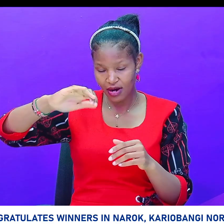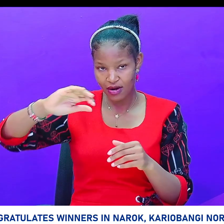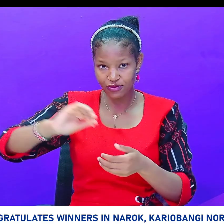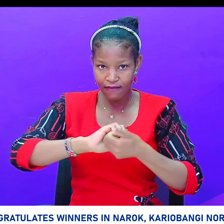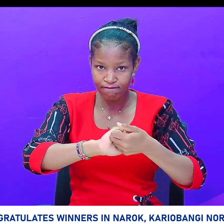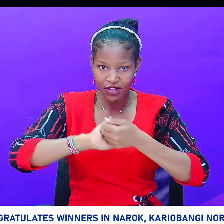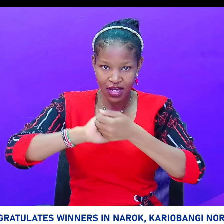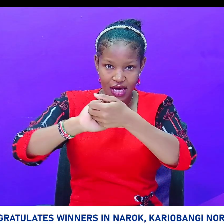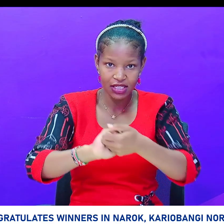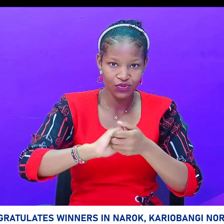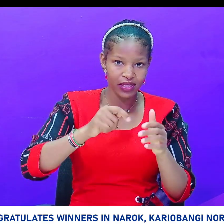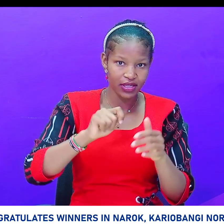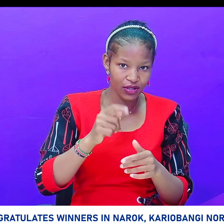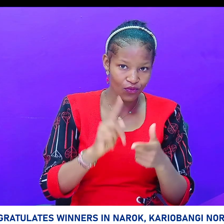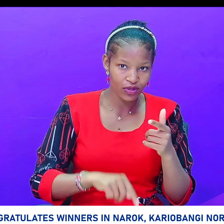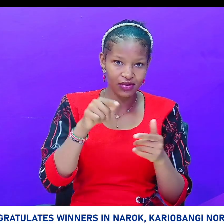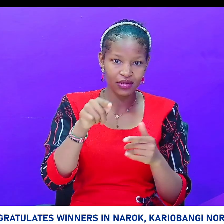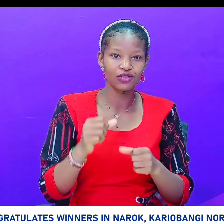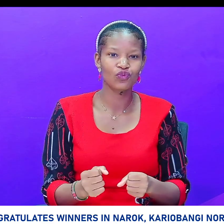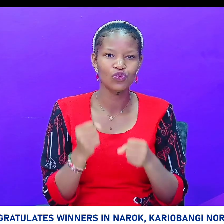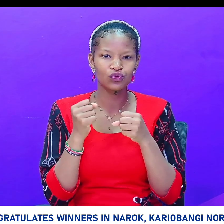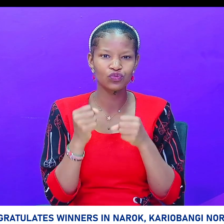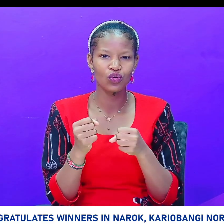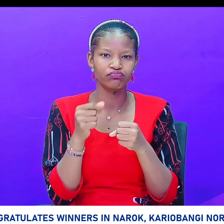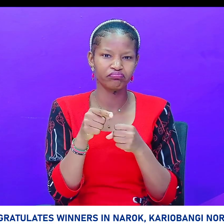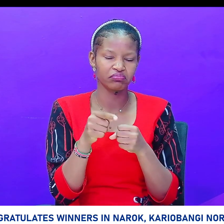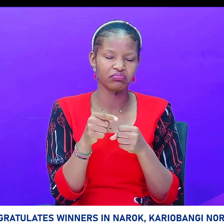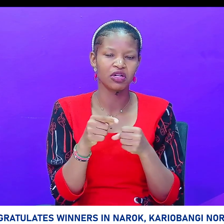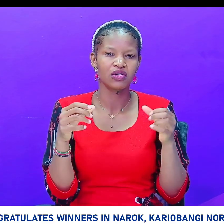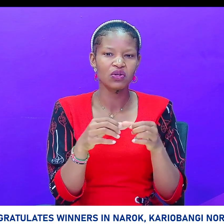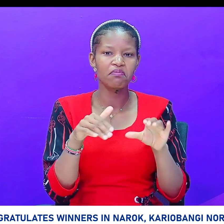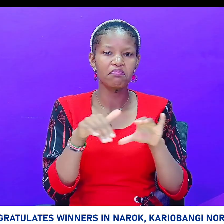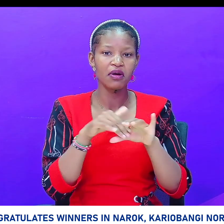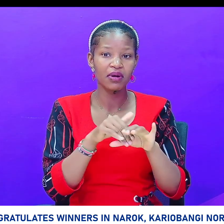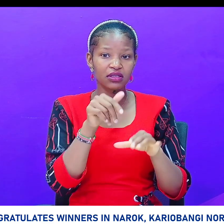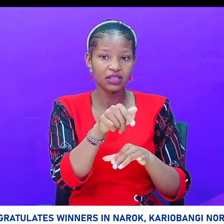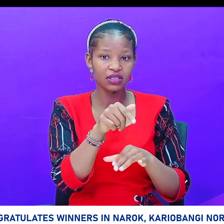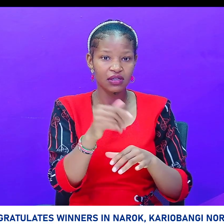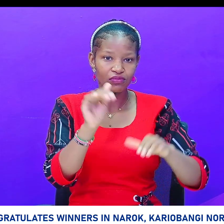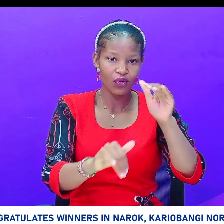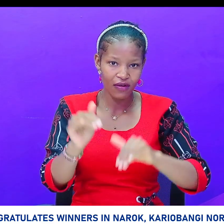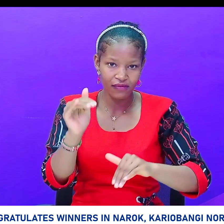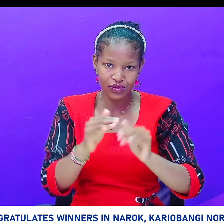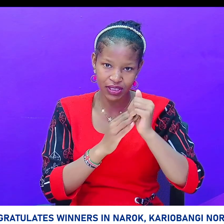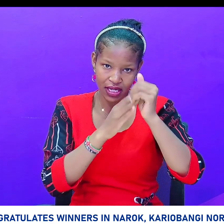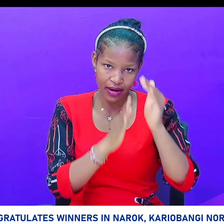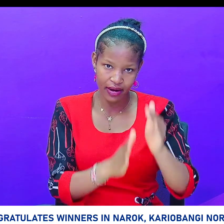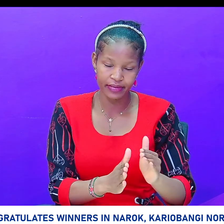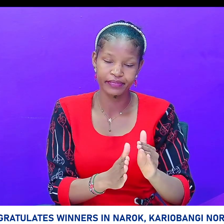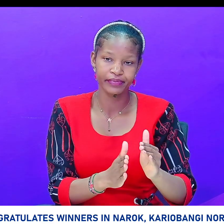process, highlighting that civic engagement is key to strengthening democracy and ensuring that elected leaders